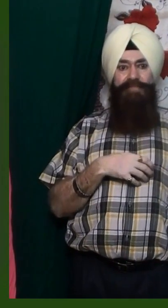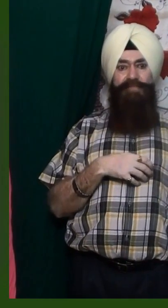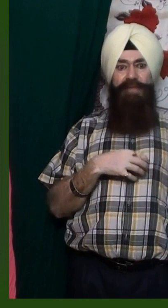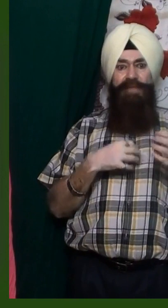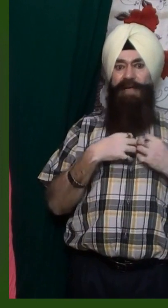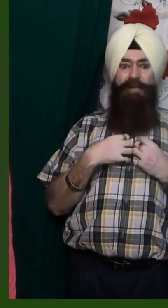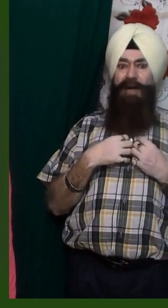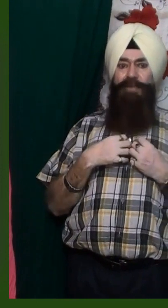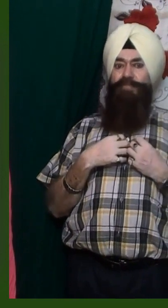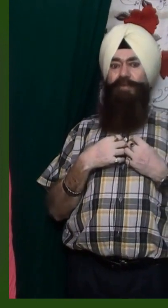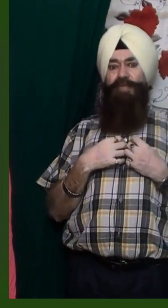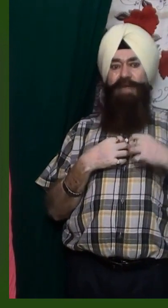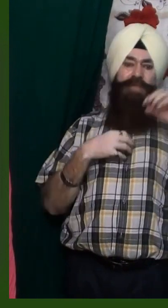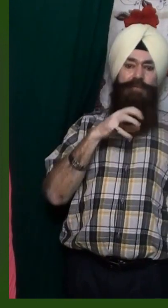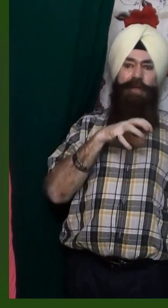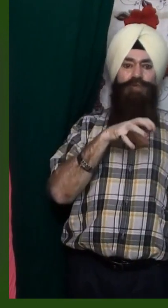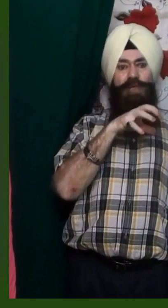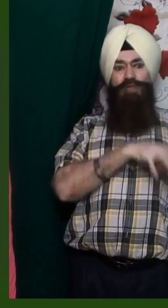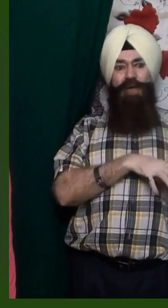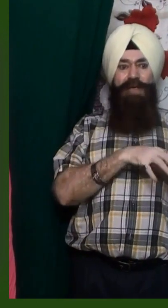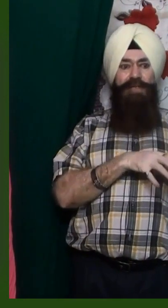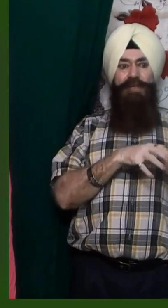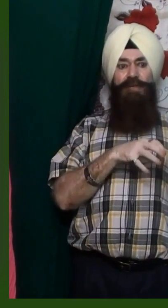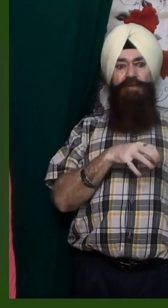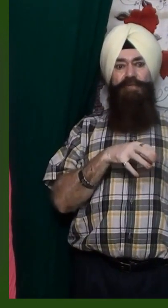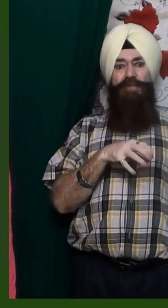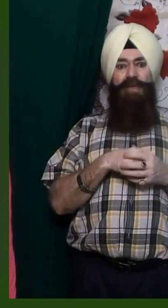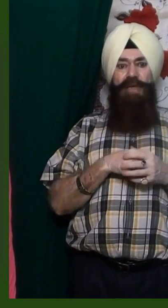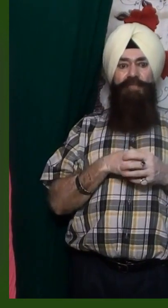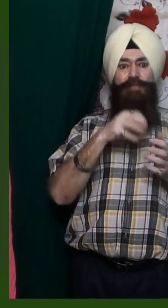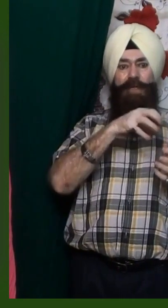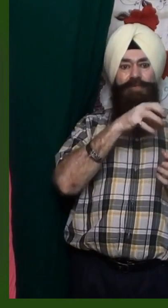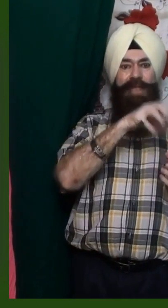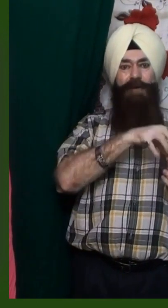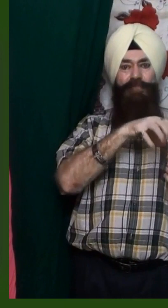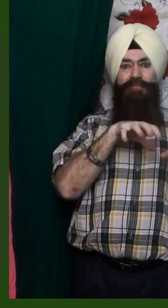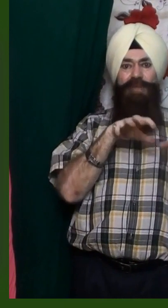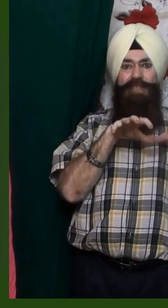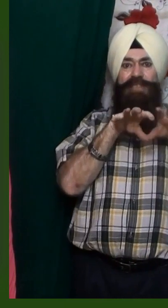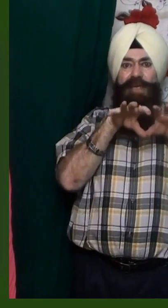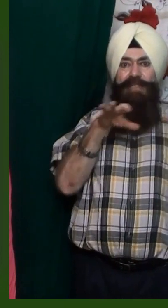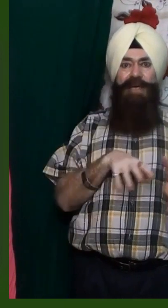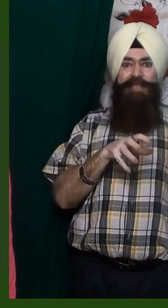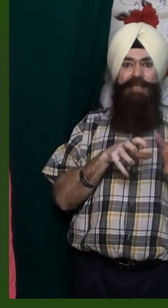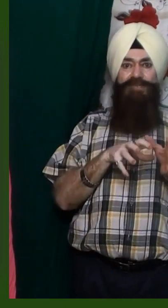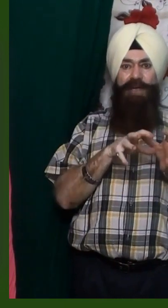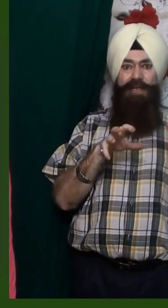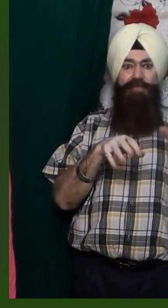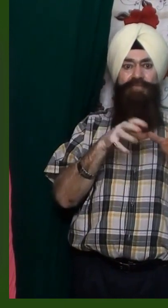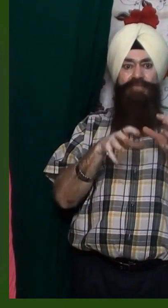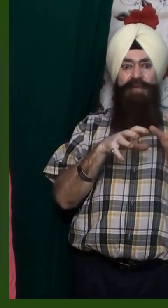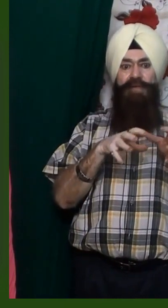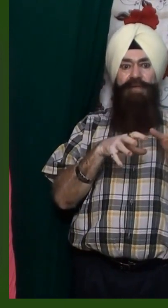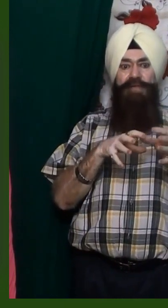rest. That I'm not moving with respect to the train. Okay, with respect to that frame which is inside the